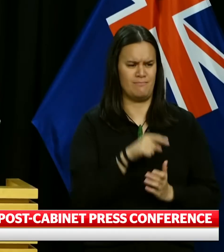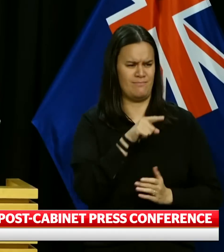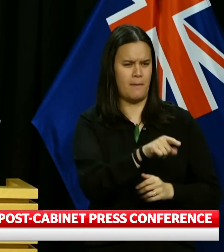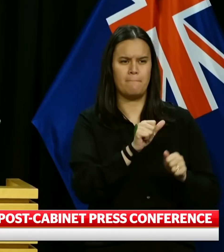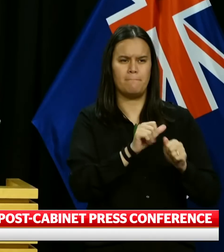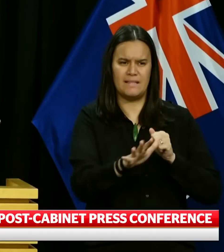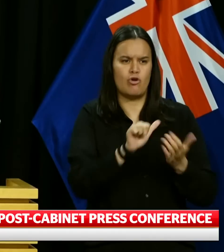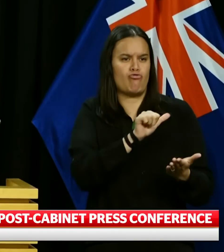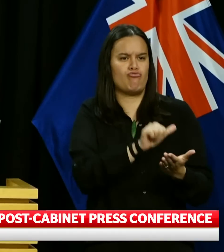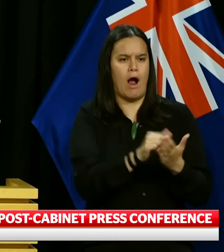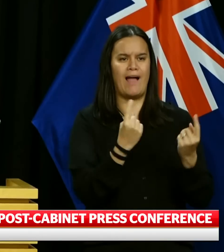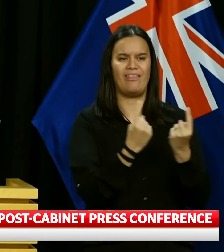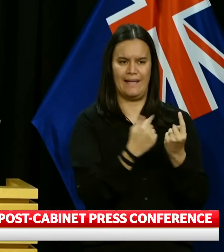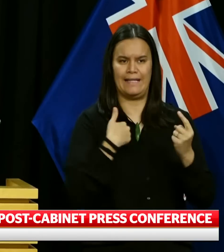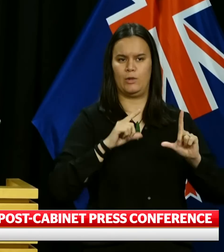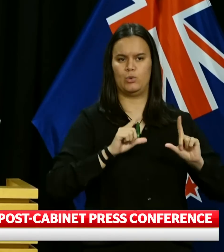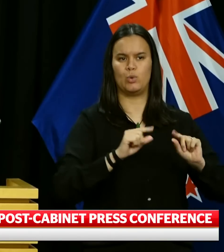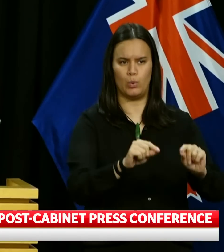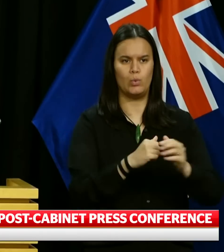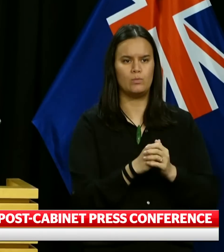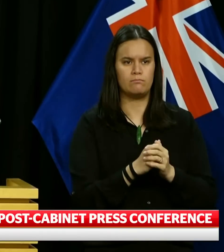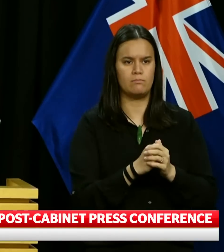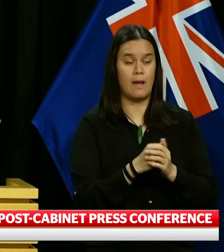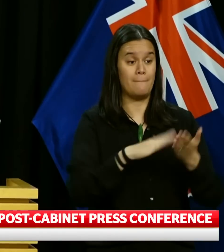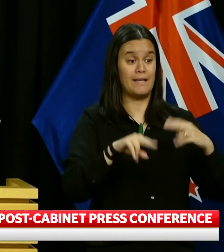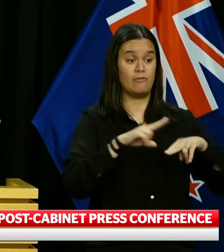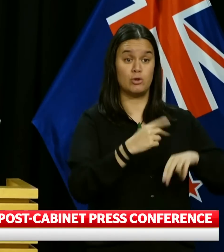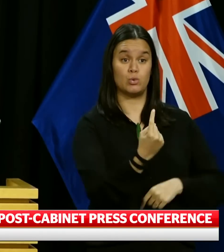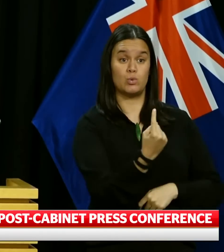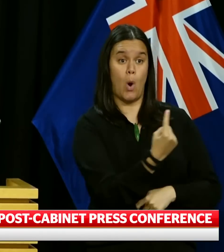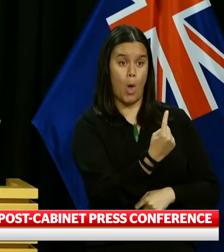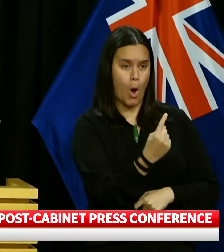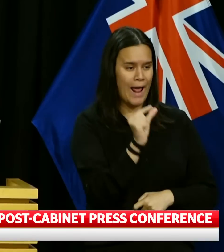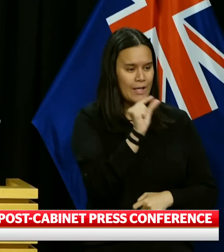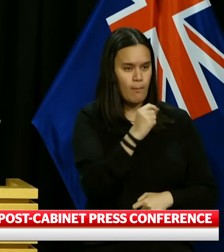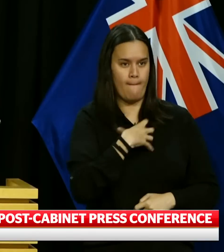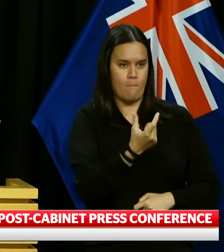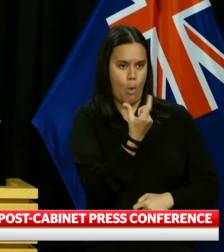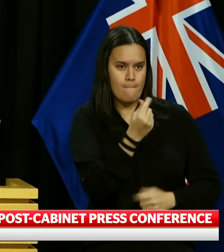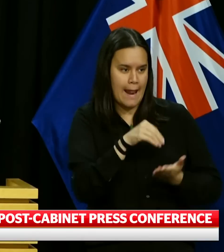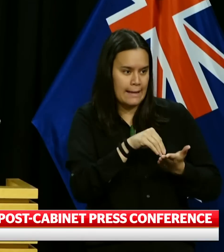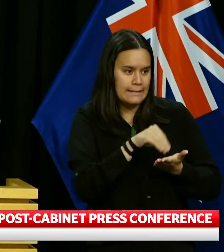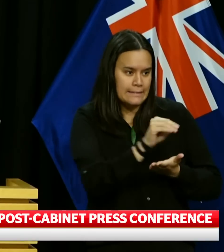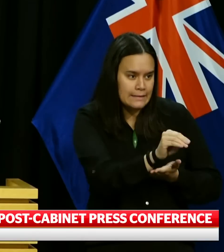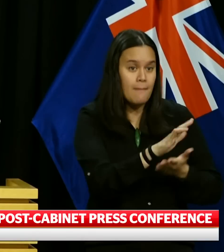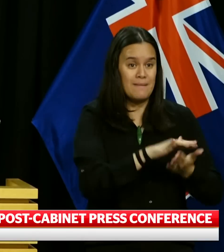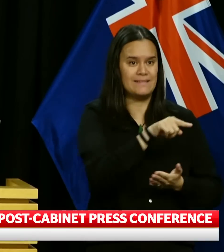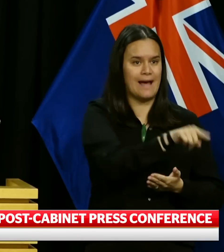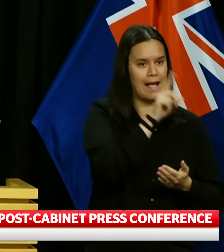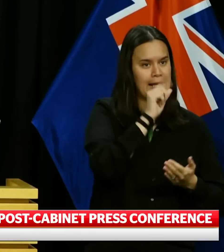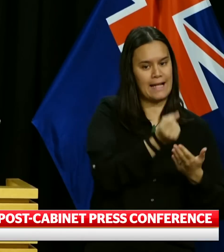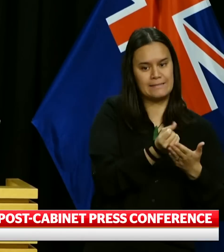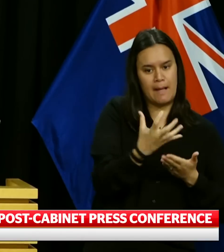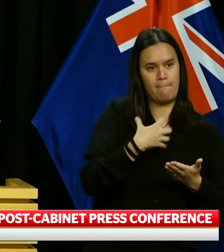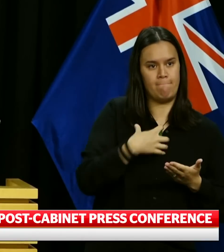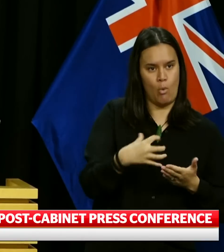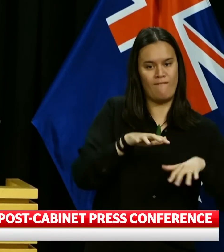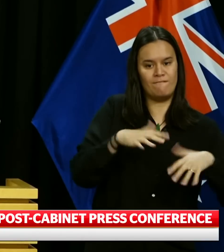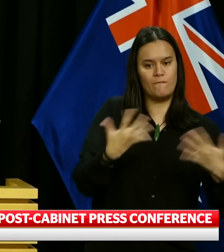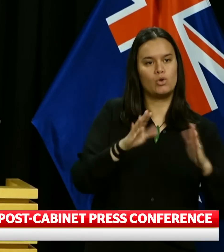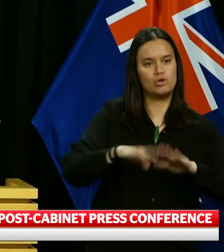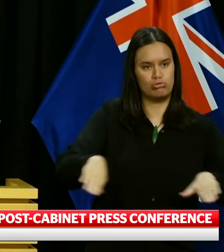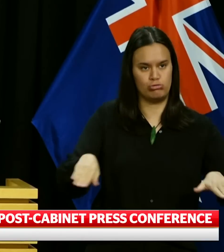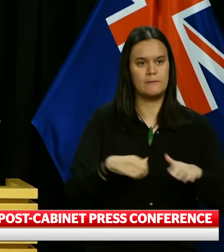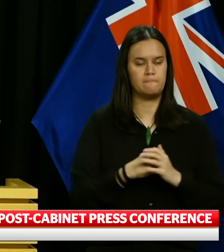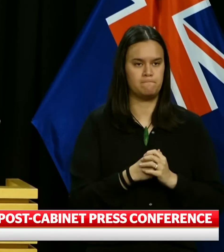and it will give these sole parents a bit of extra cash each week to spend on their kids. It comes off the back of figures last week